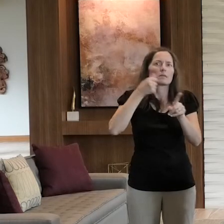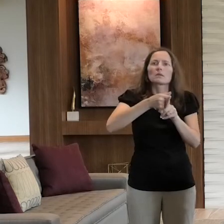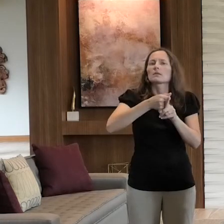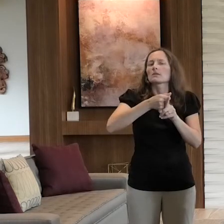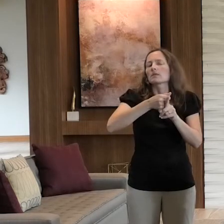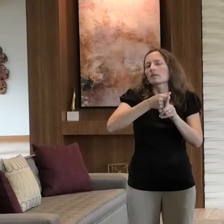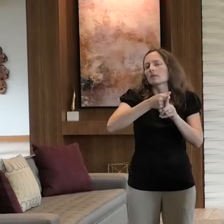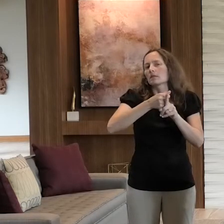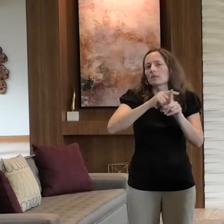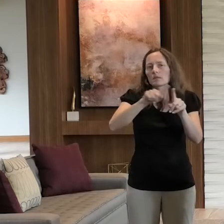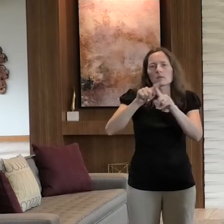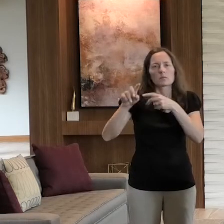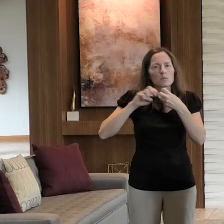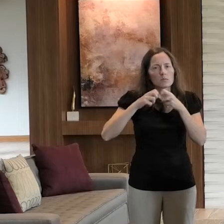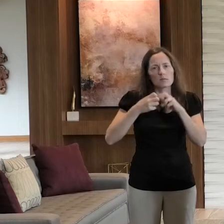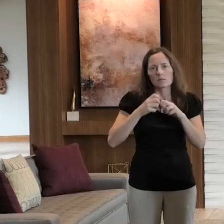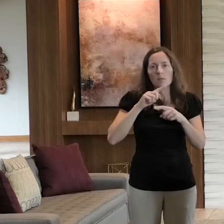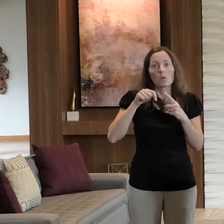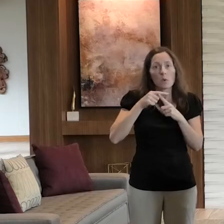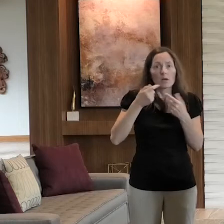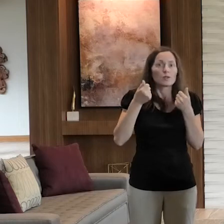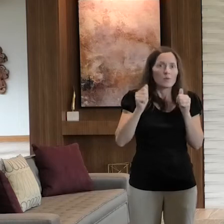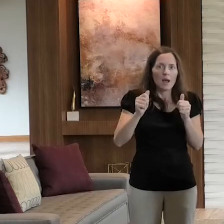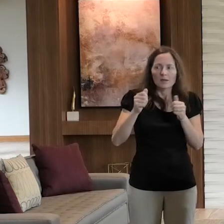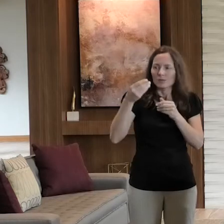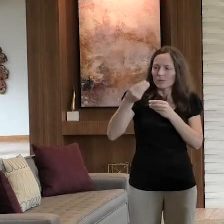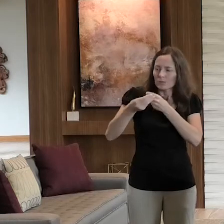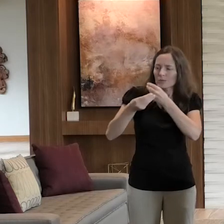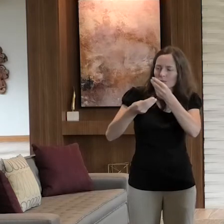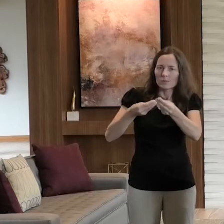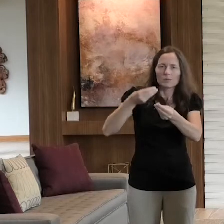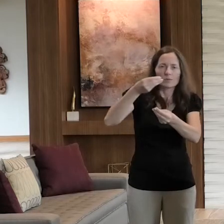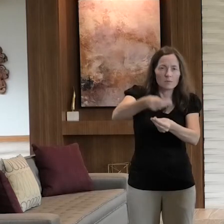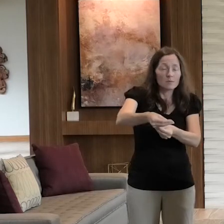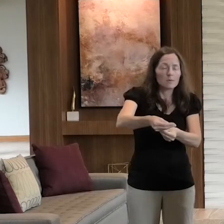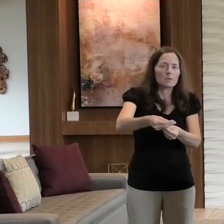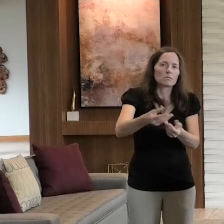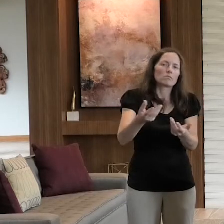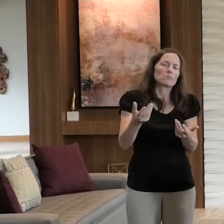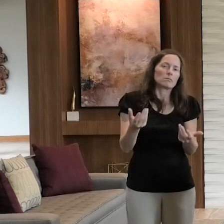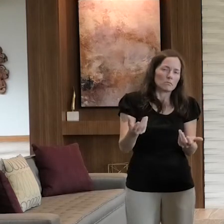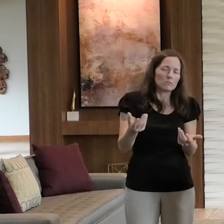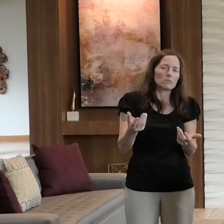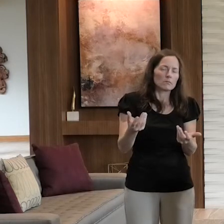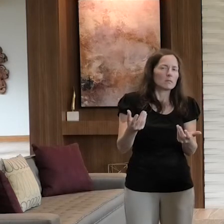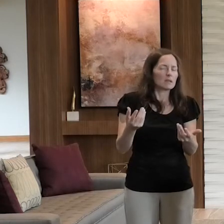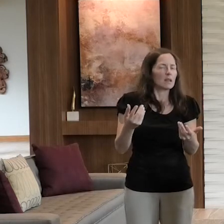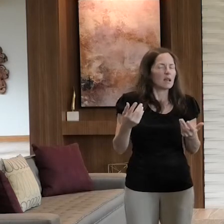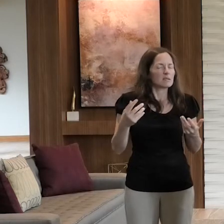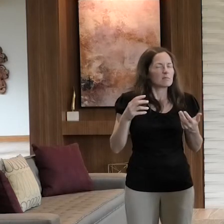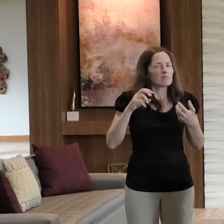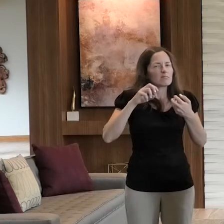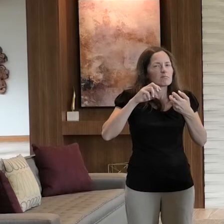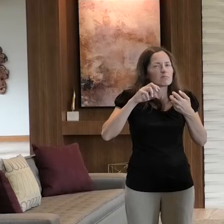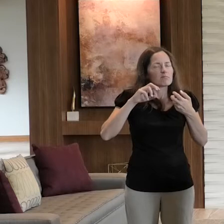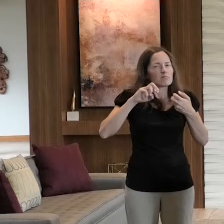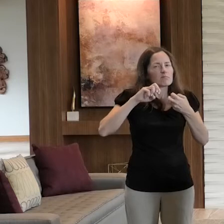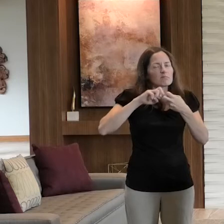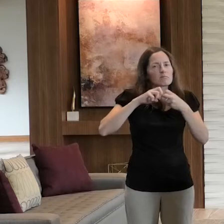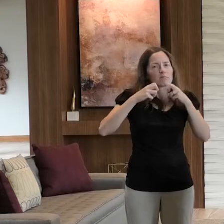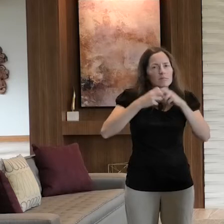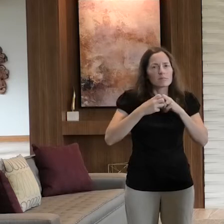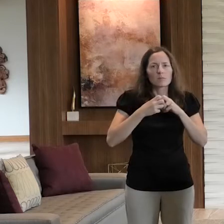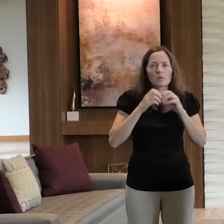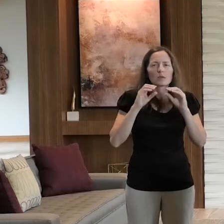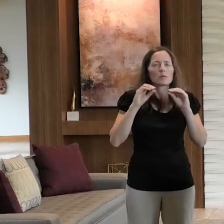when you tried to pass them on to the next generation. This is a conundrum without a clear solution. And I